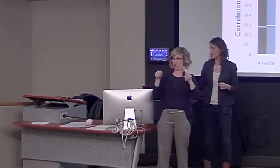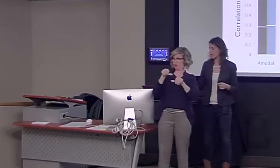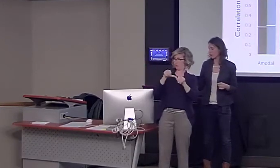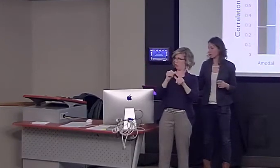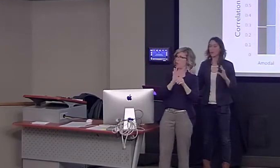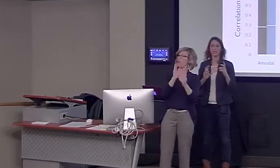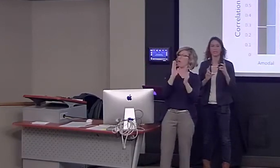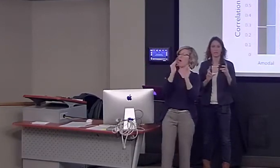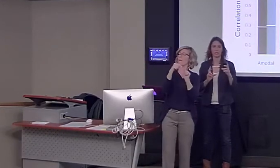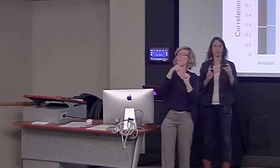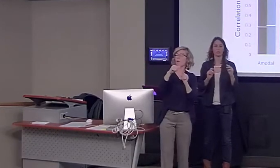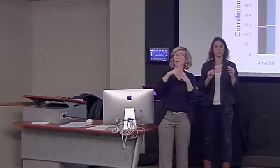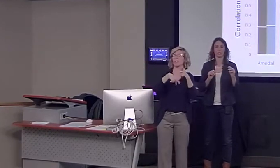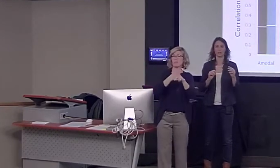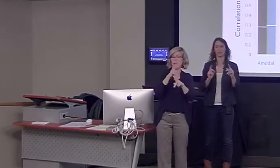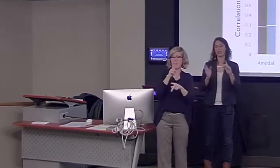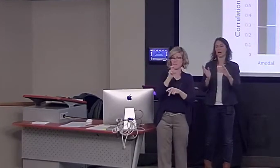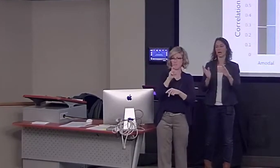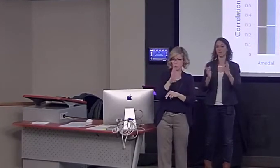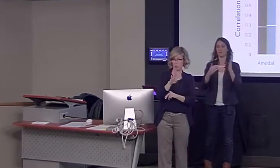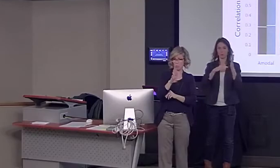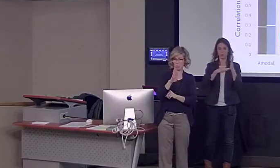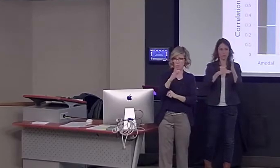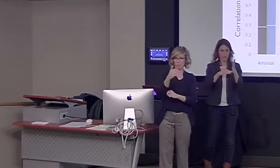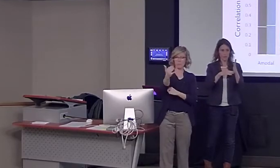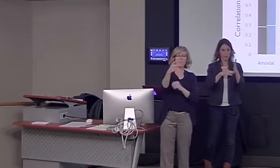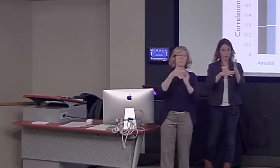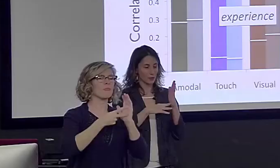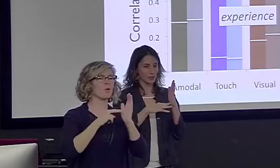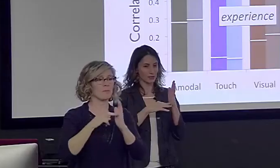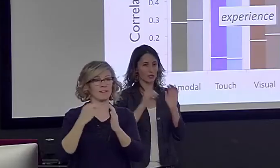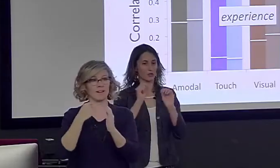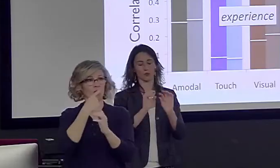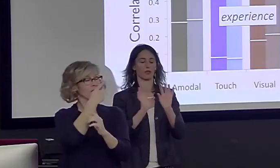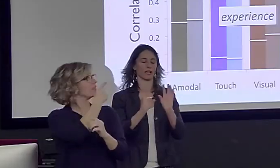the correlation between two sighted